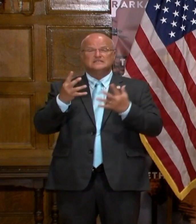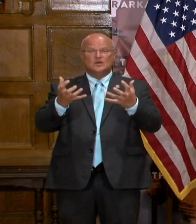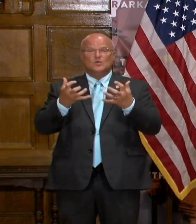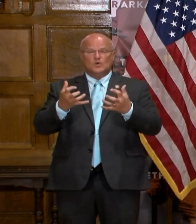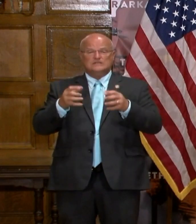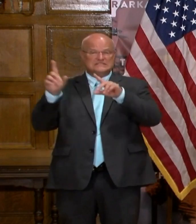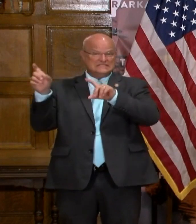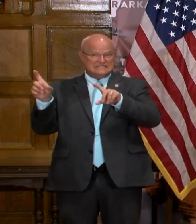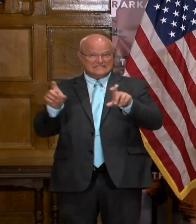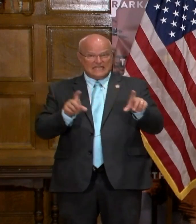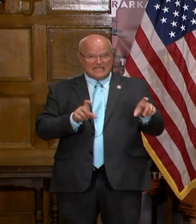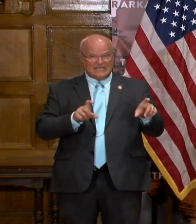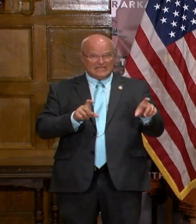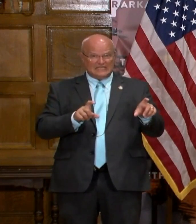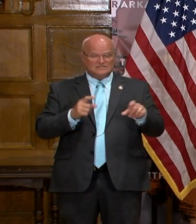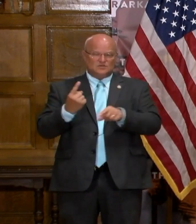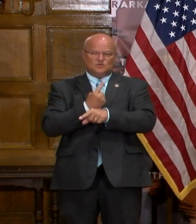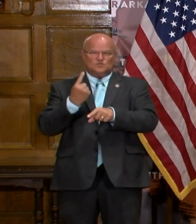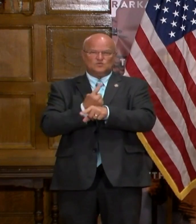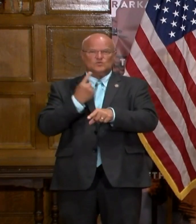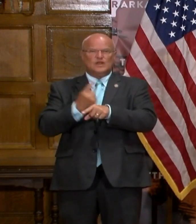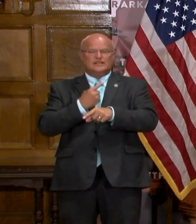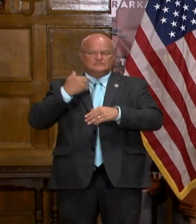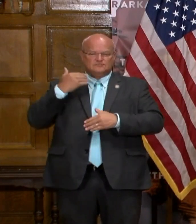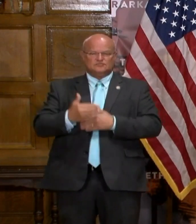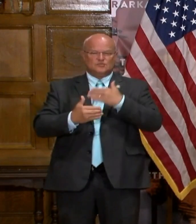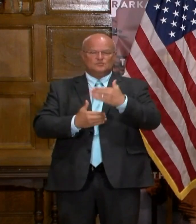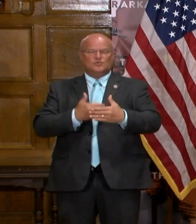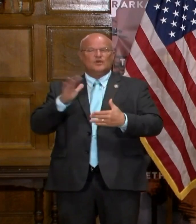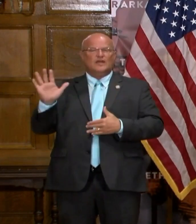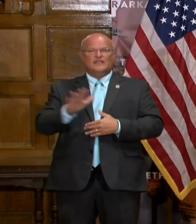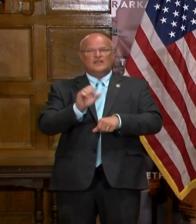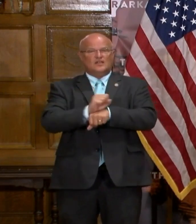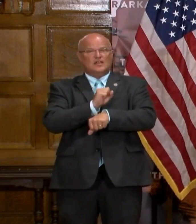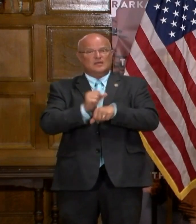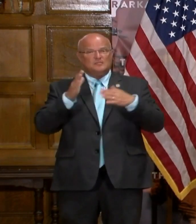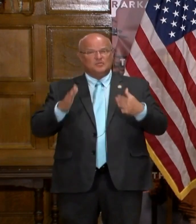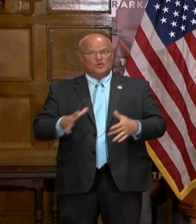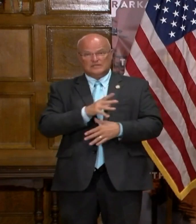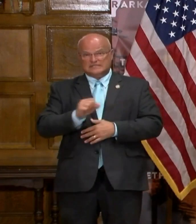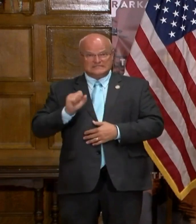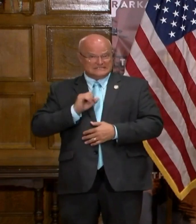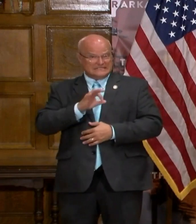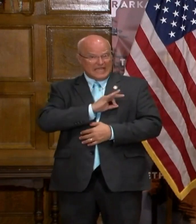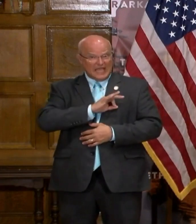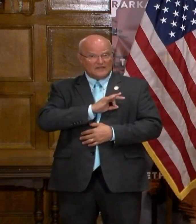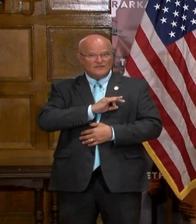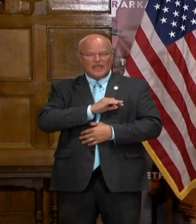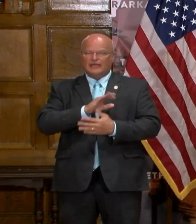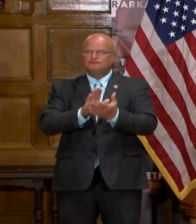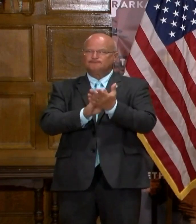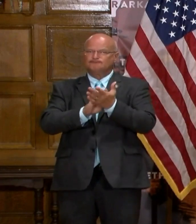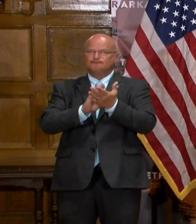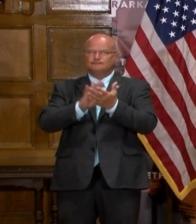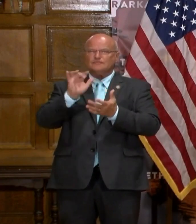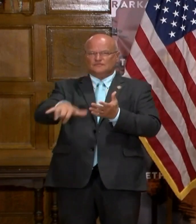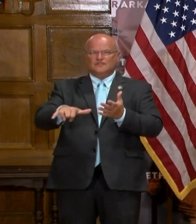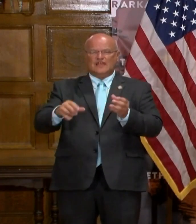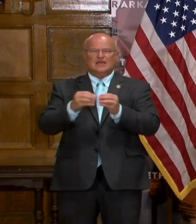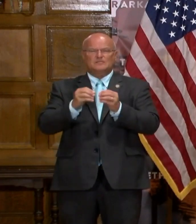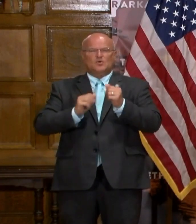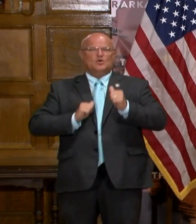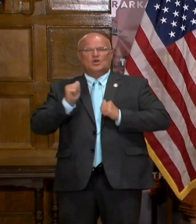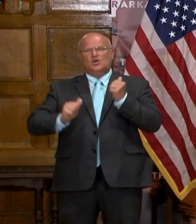to test in a regular fashion their employees and staff, and we applaud them for that